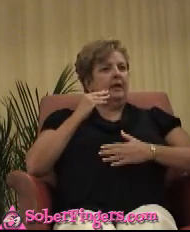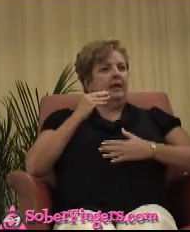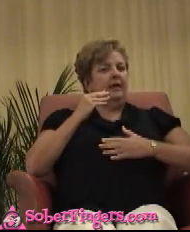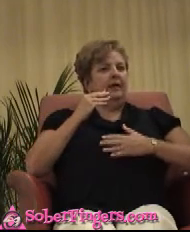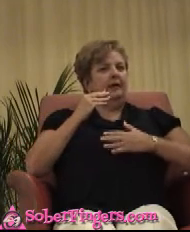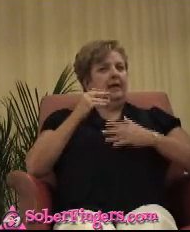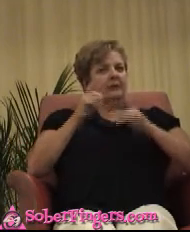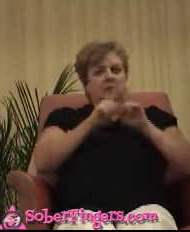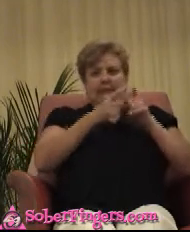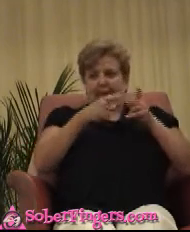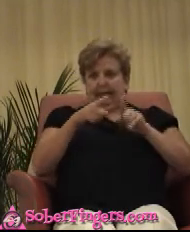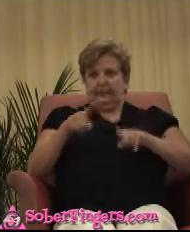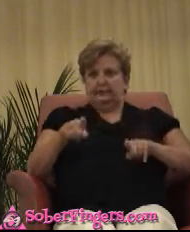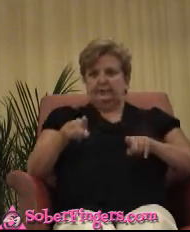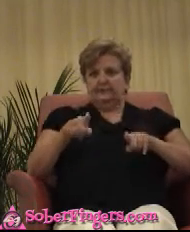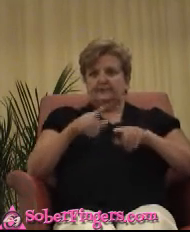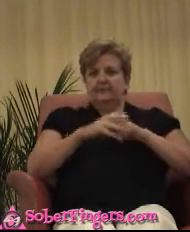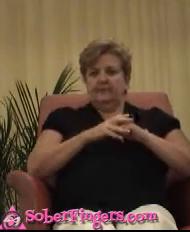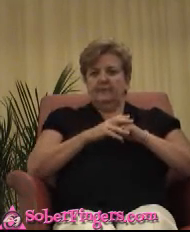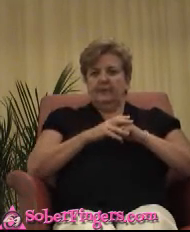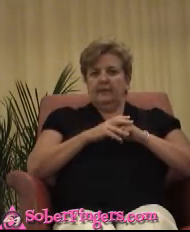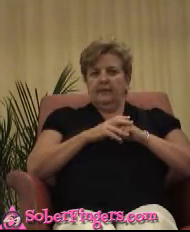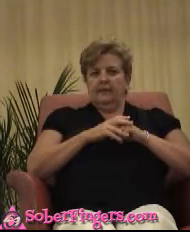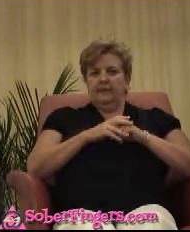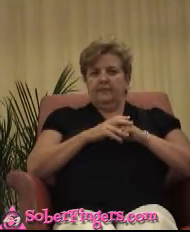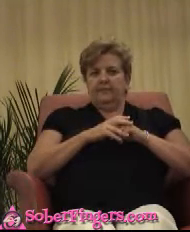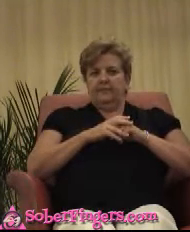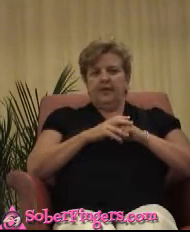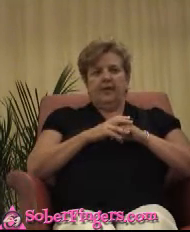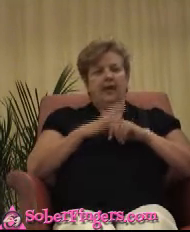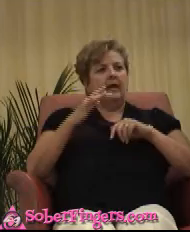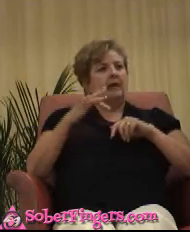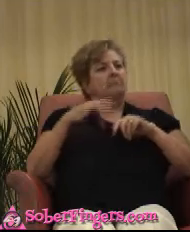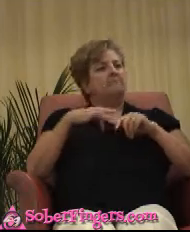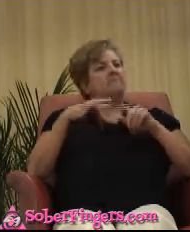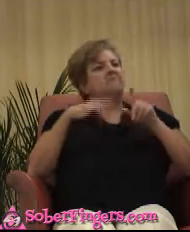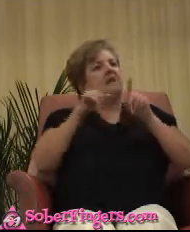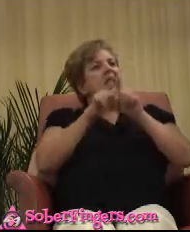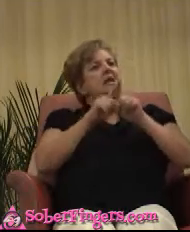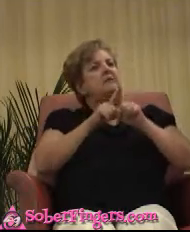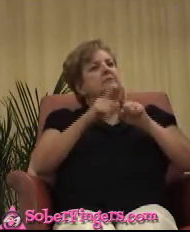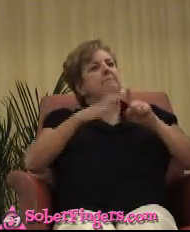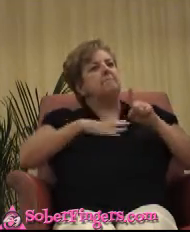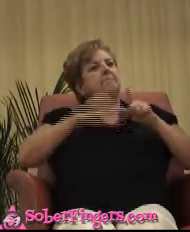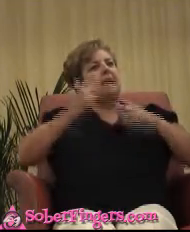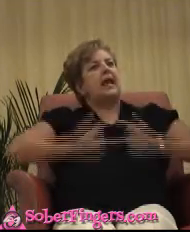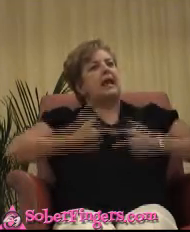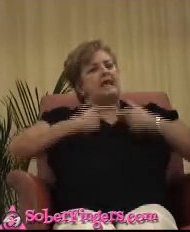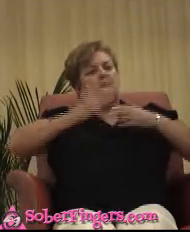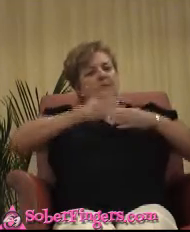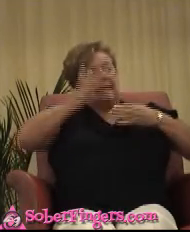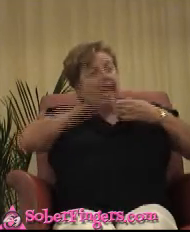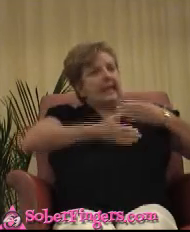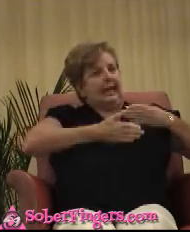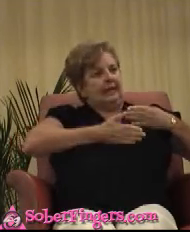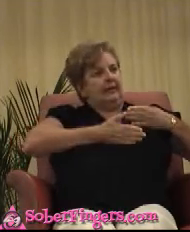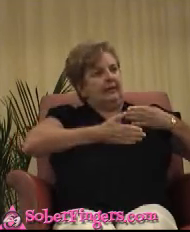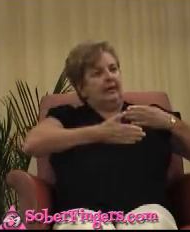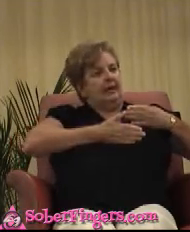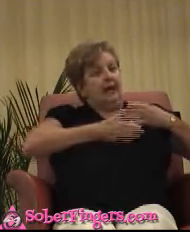because I was watching my life end. I had no way of knowing that a new one was beginning at the same time. I just knew that